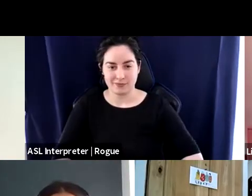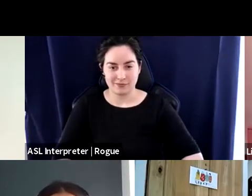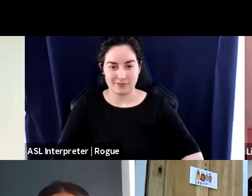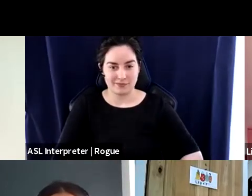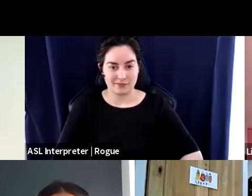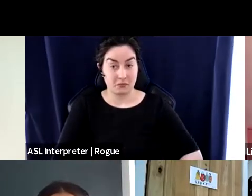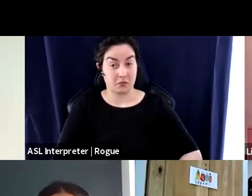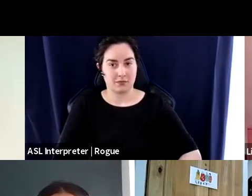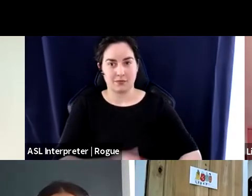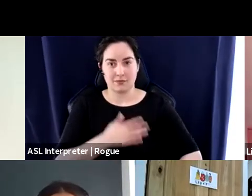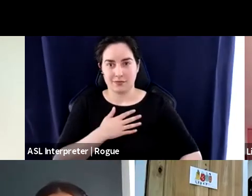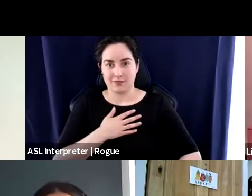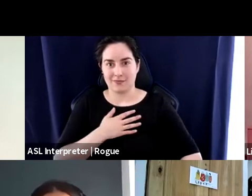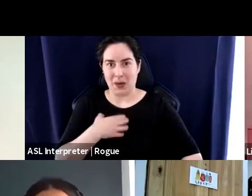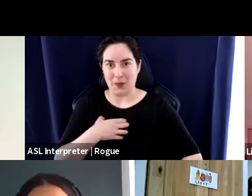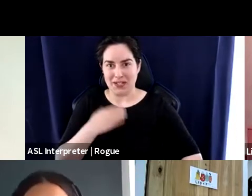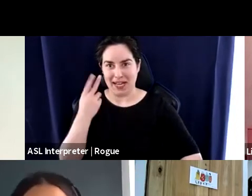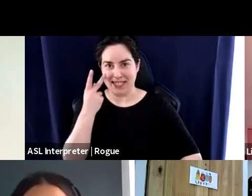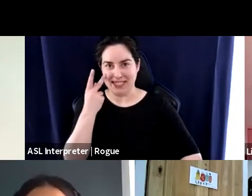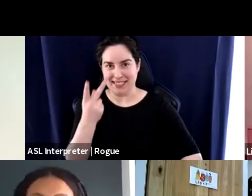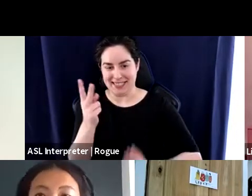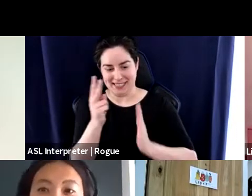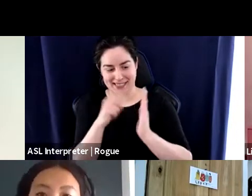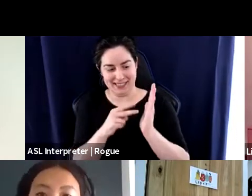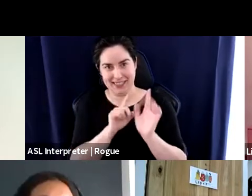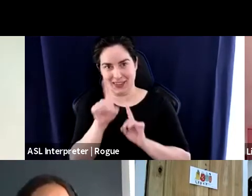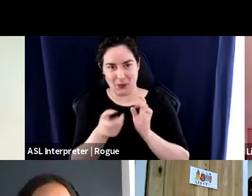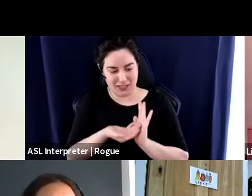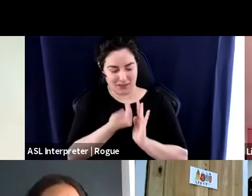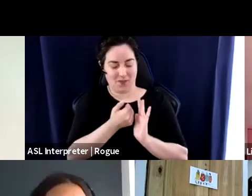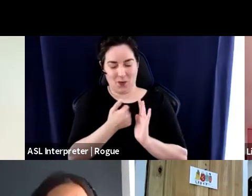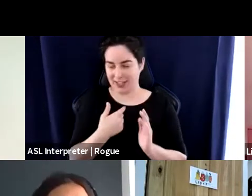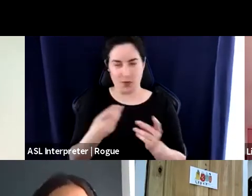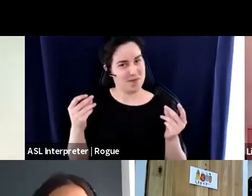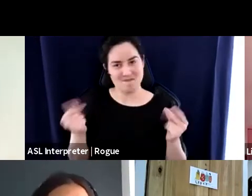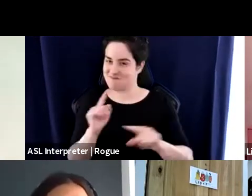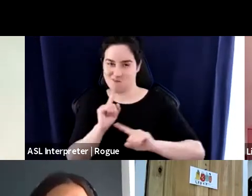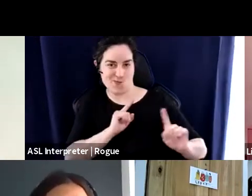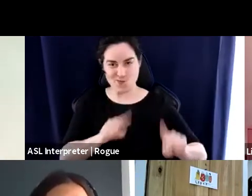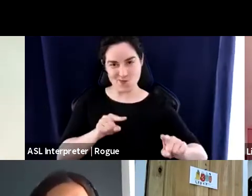Gosh, I wish I had a chance to look at the questions before, so I would have had a really sharp answer for right off the hopper.